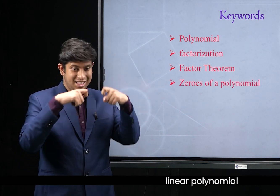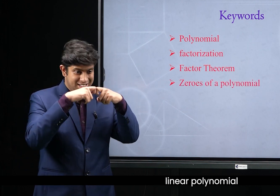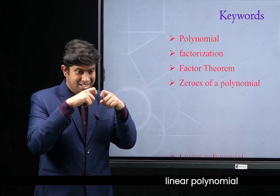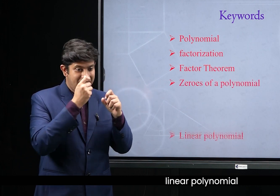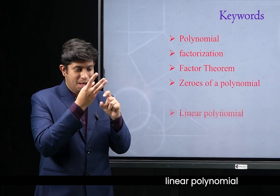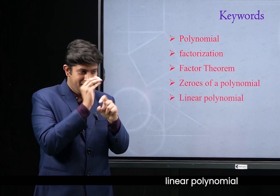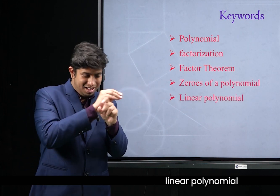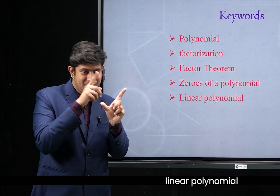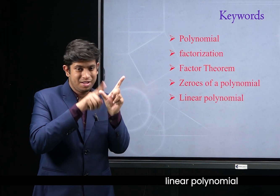linear polynomial,